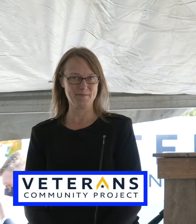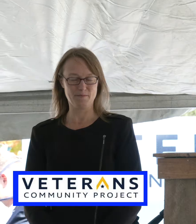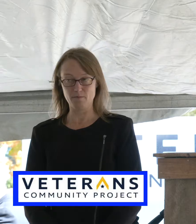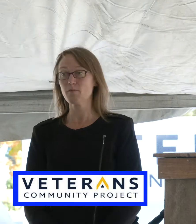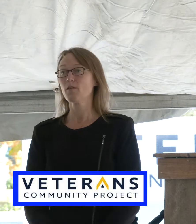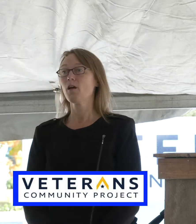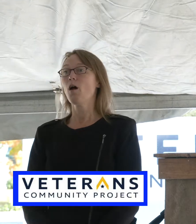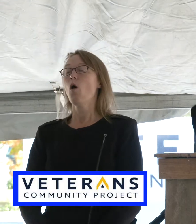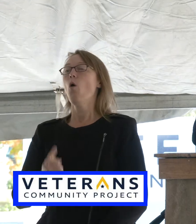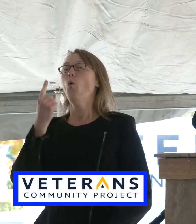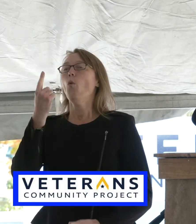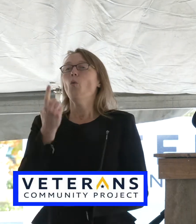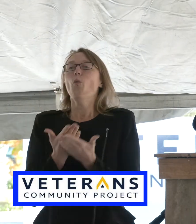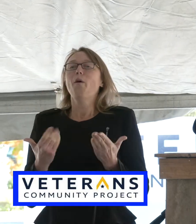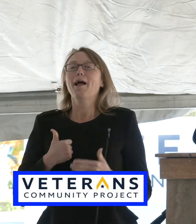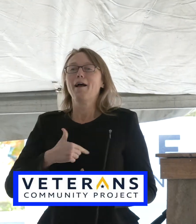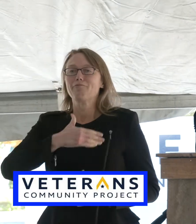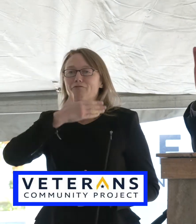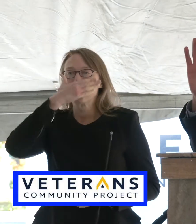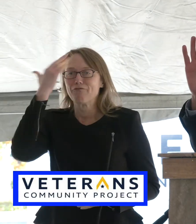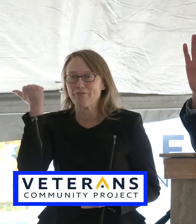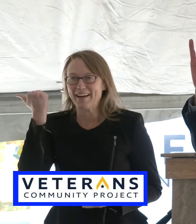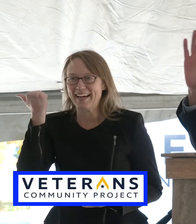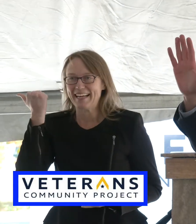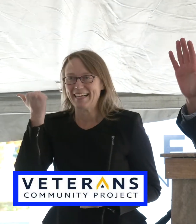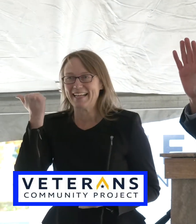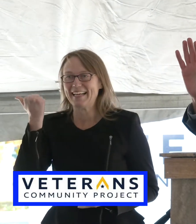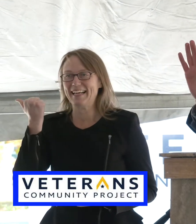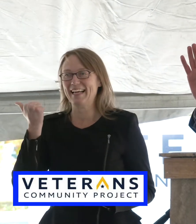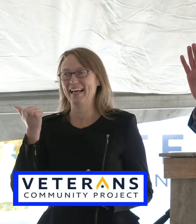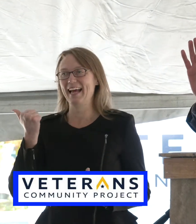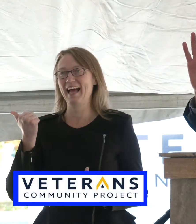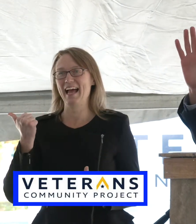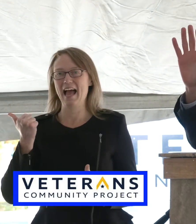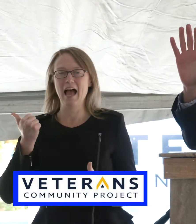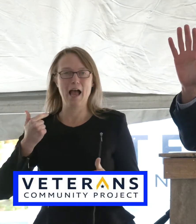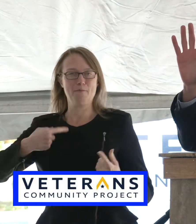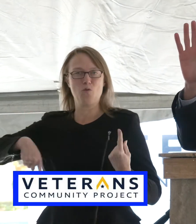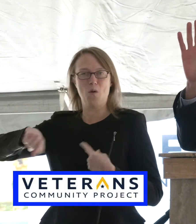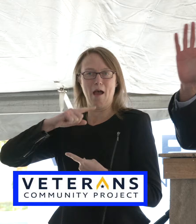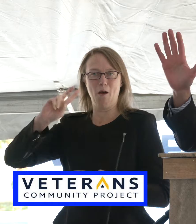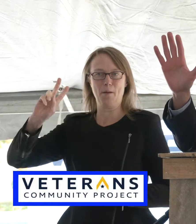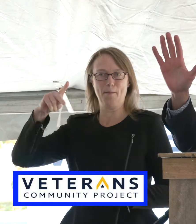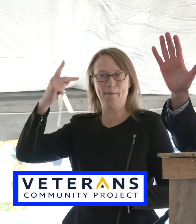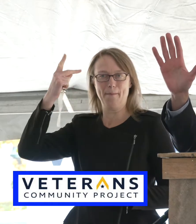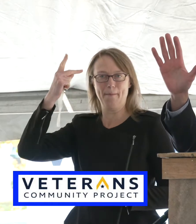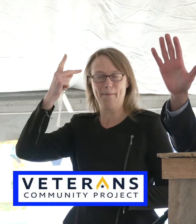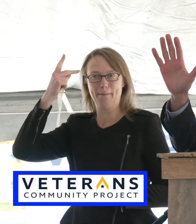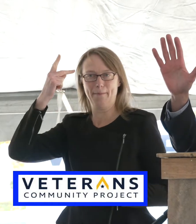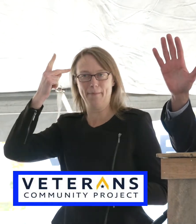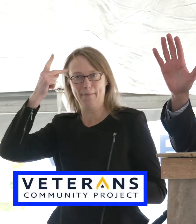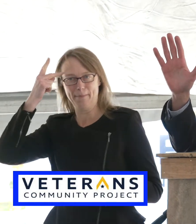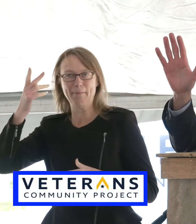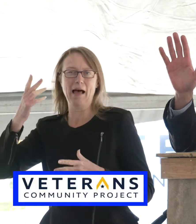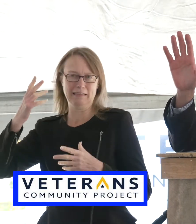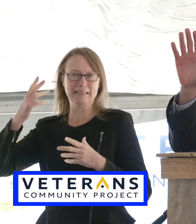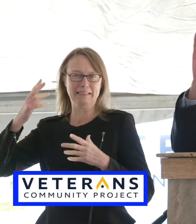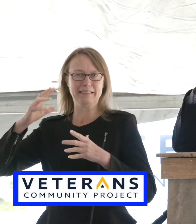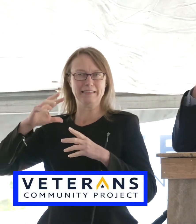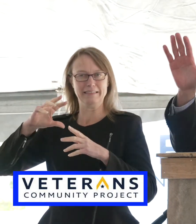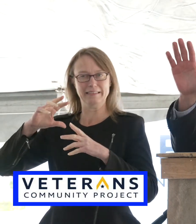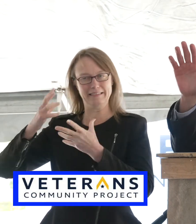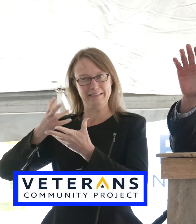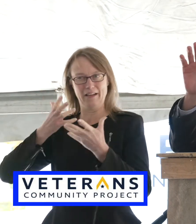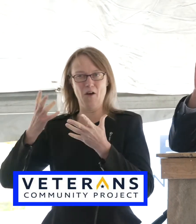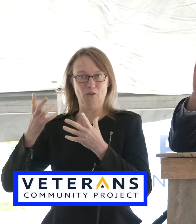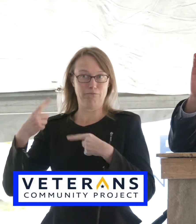One thing I forgot to do is I've been around politics enough that I'm not going to like recognize every elected official here because